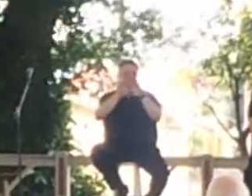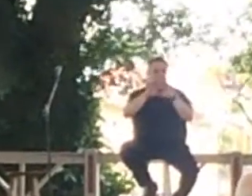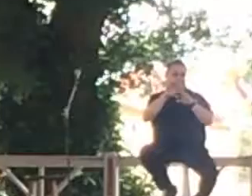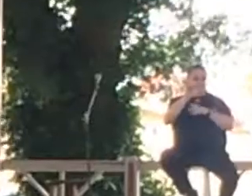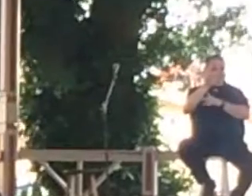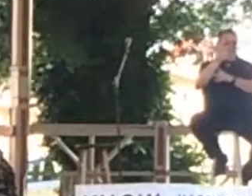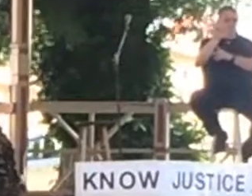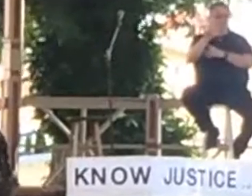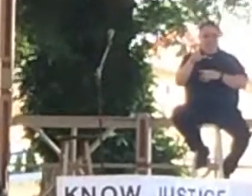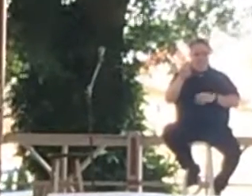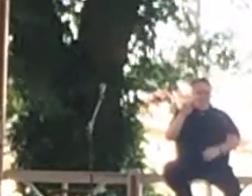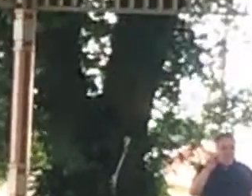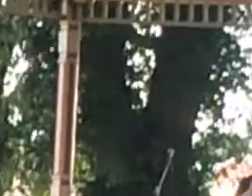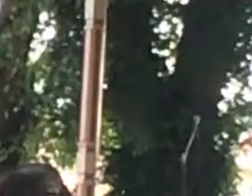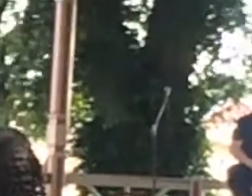ritual.